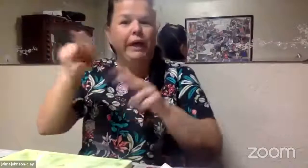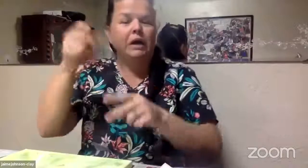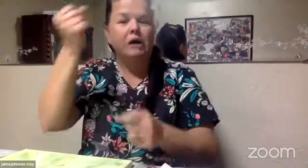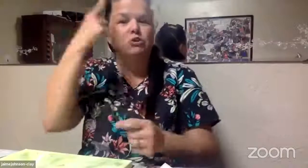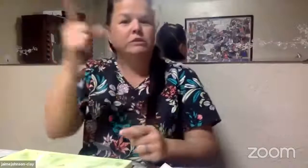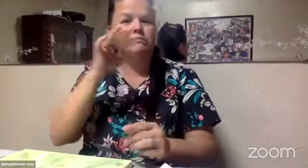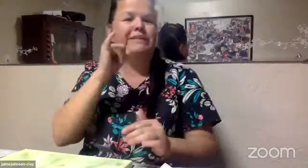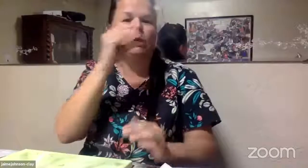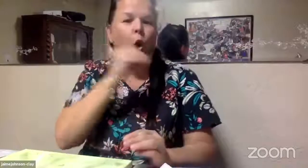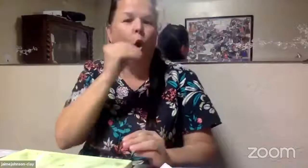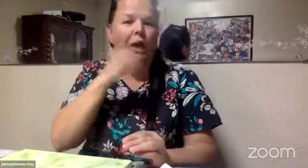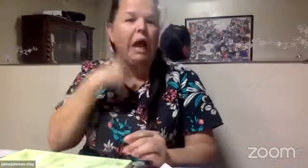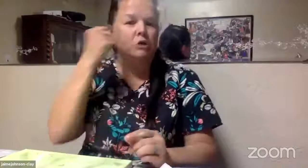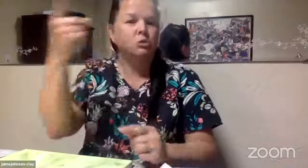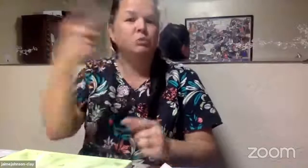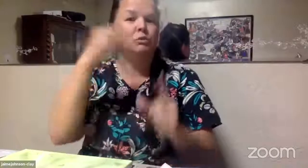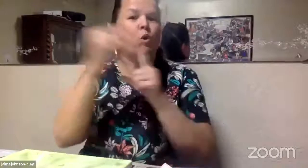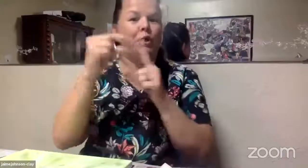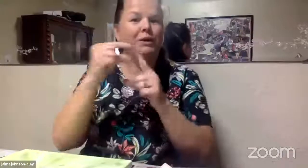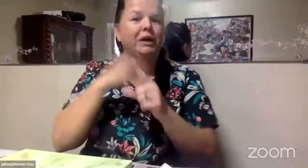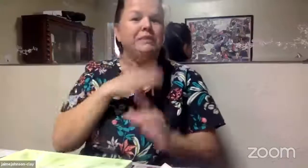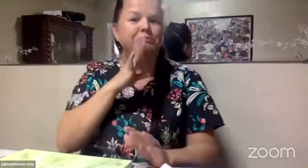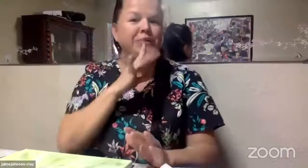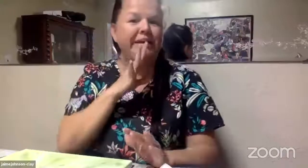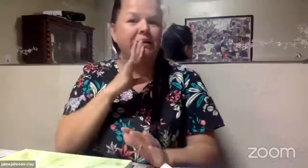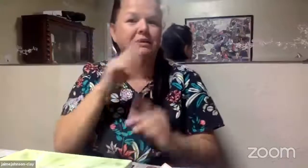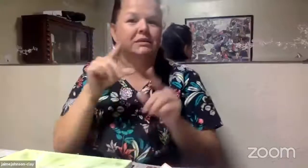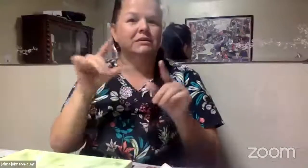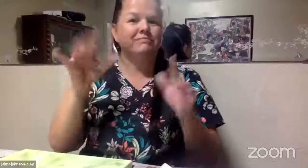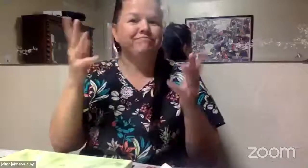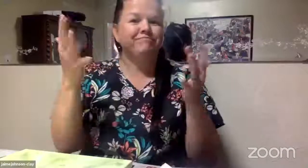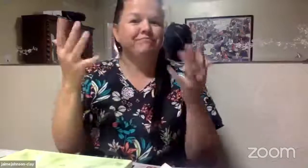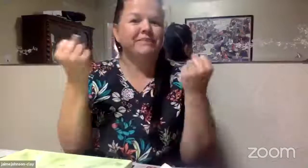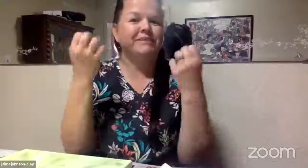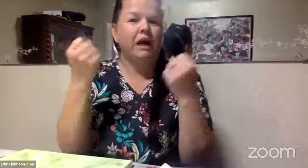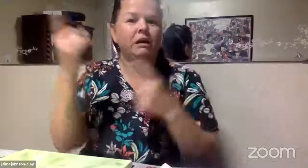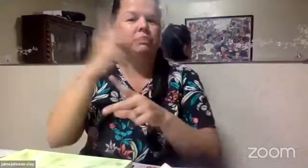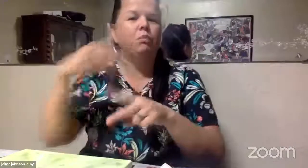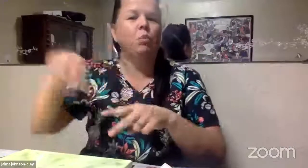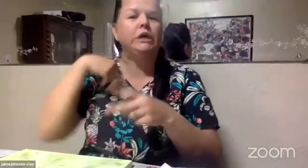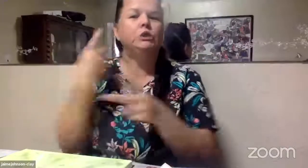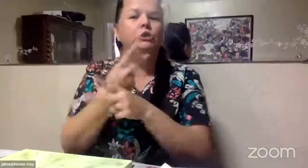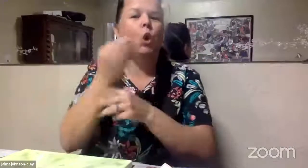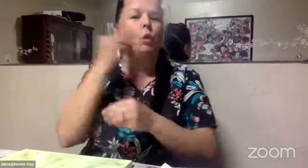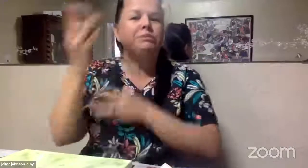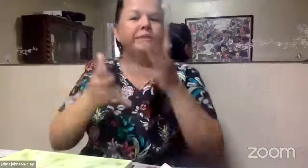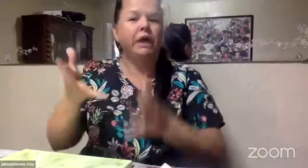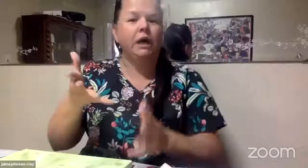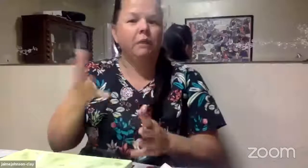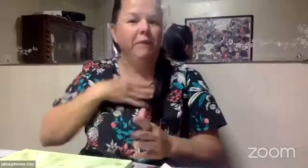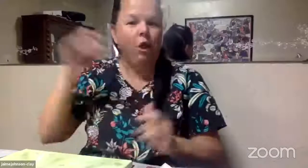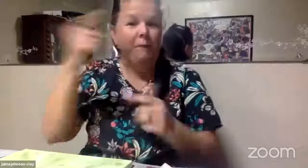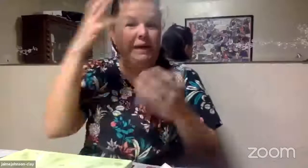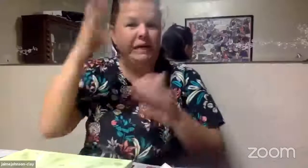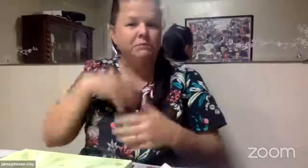Everybody talks around me, and I grew up very oral and speaking, and Oh, me too, Jane. we Susan as